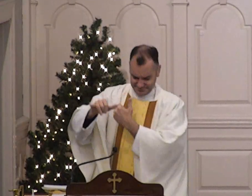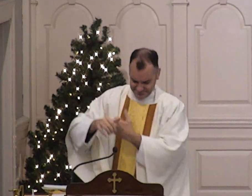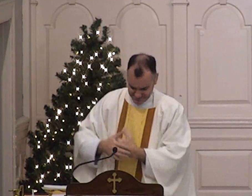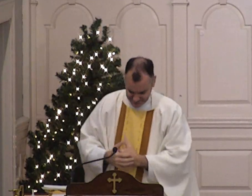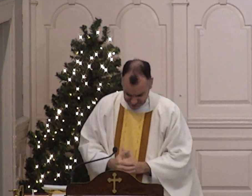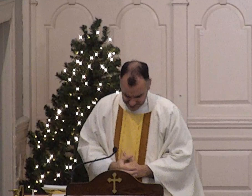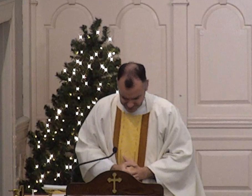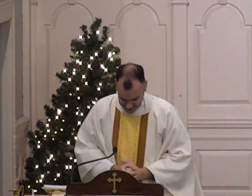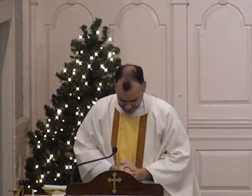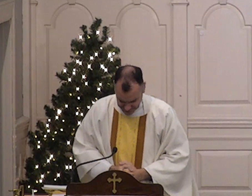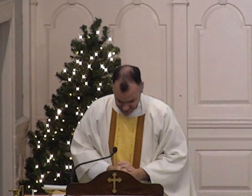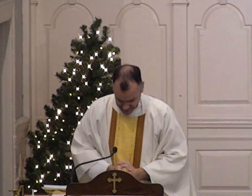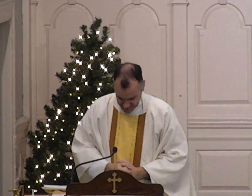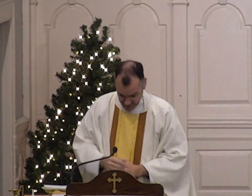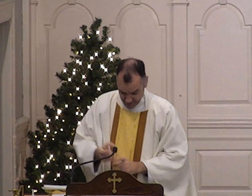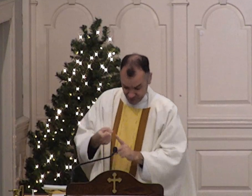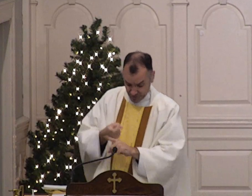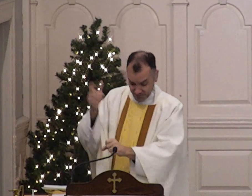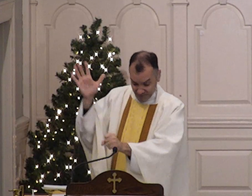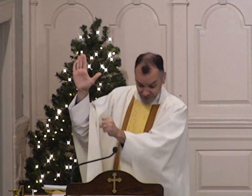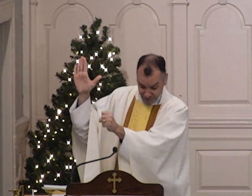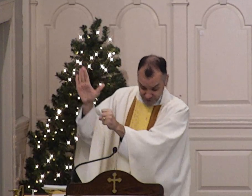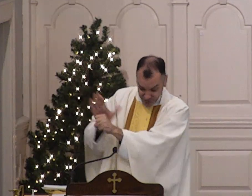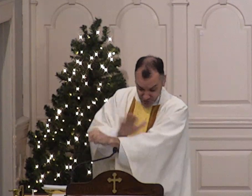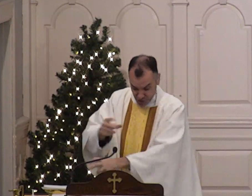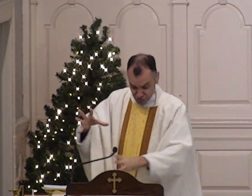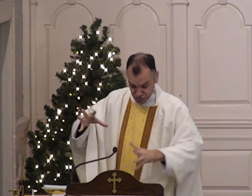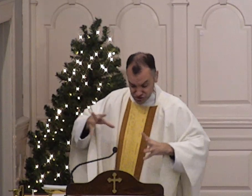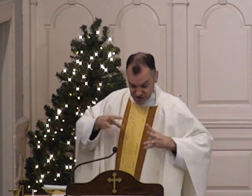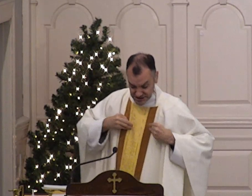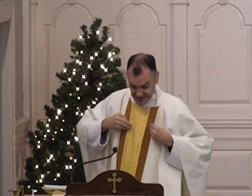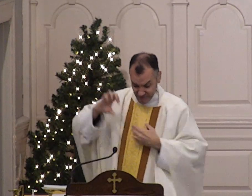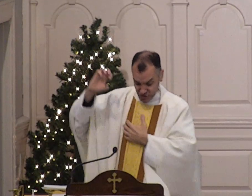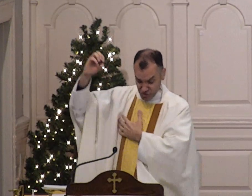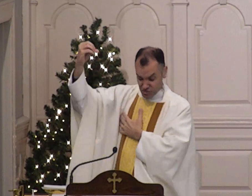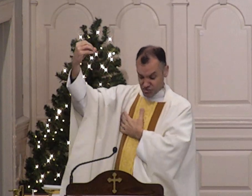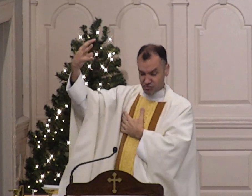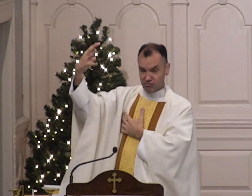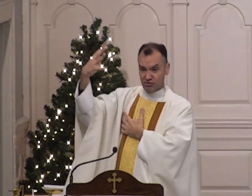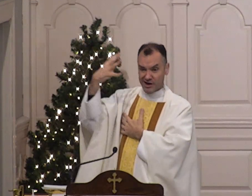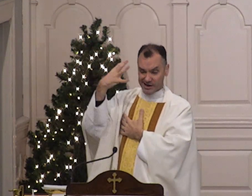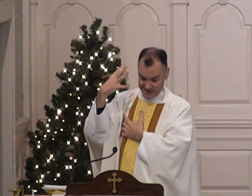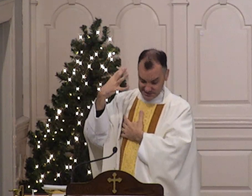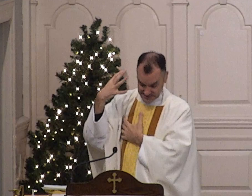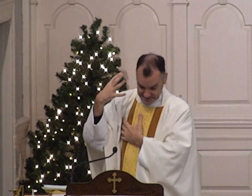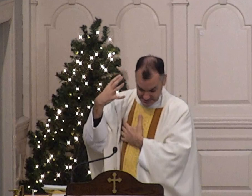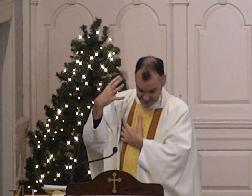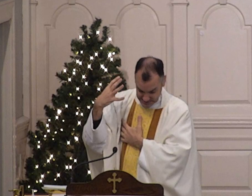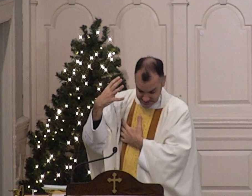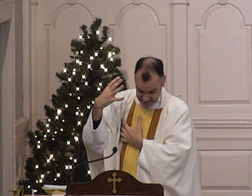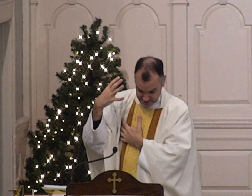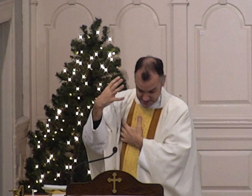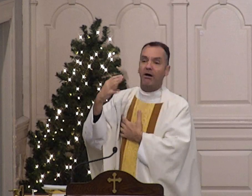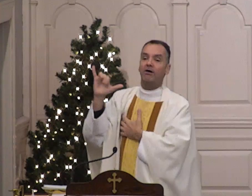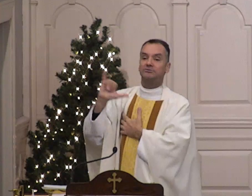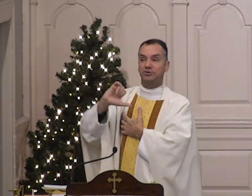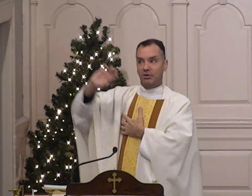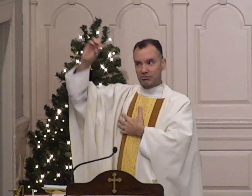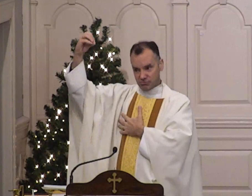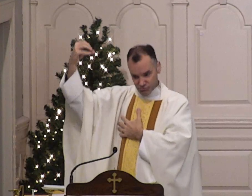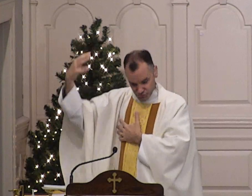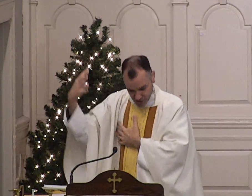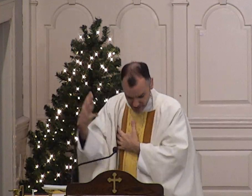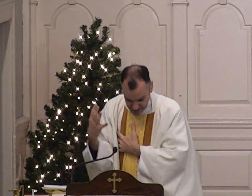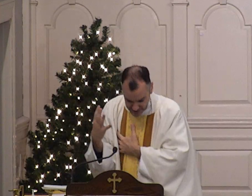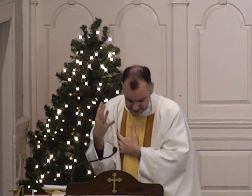From his fullness, we have all received grace in place of grace, because while the